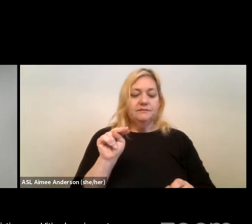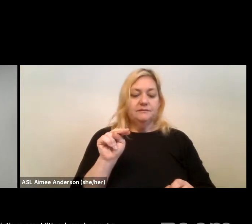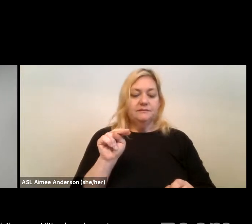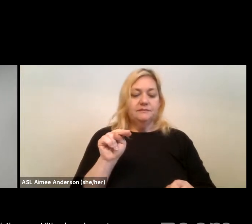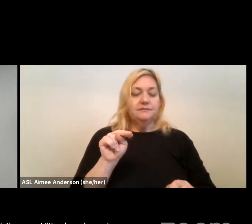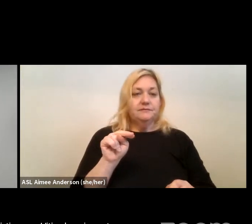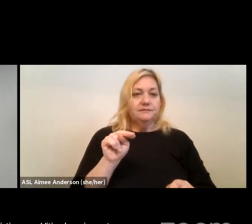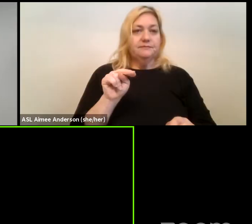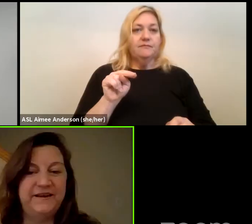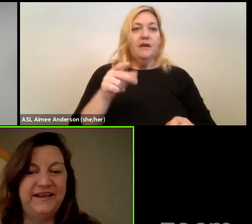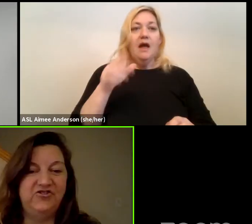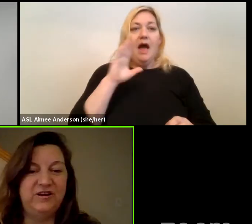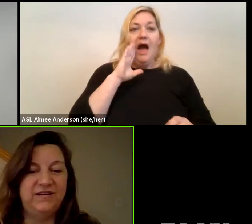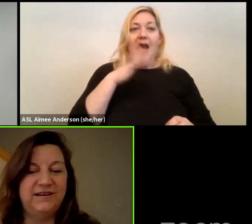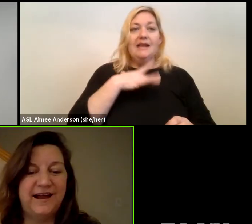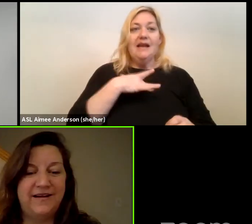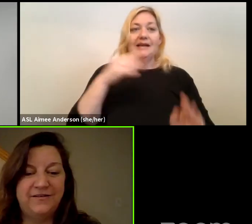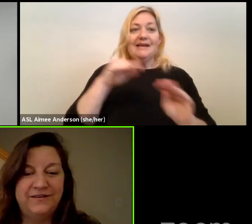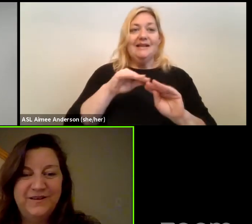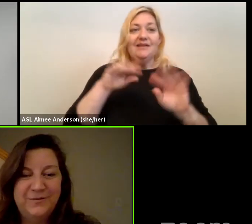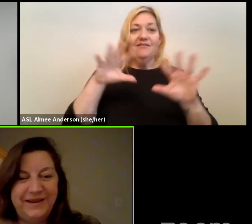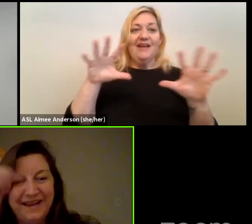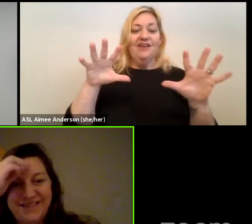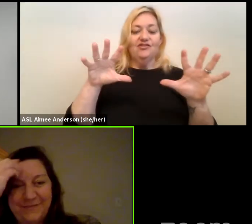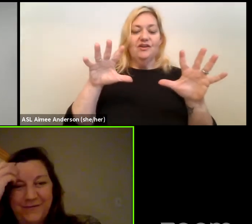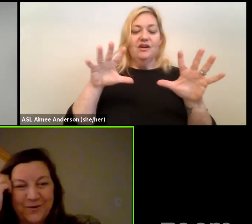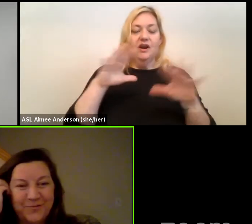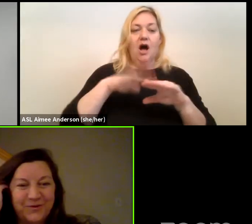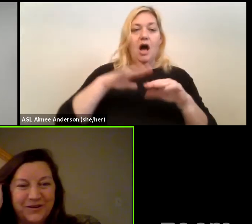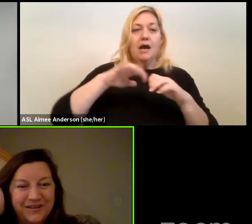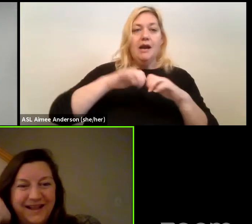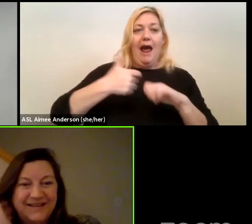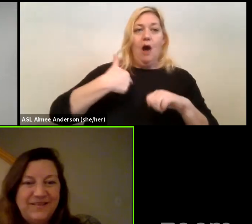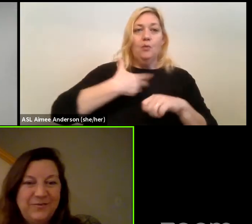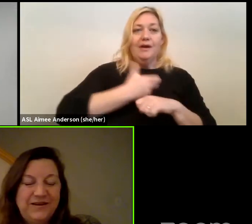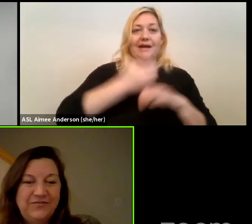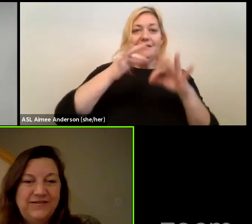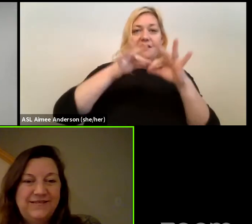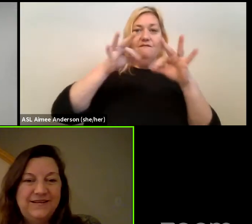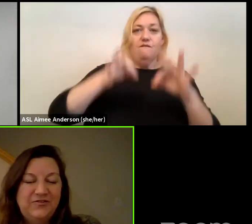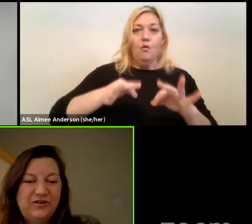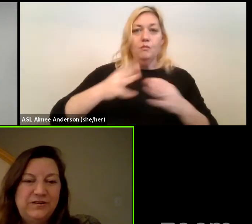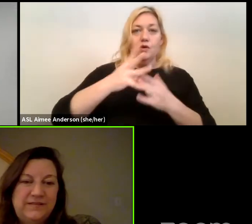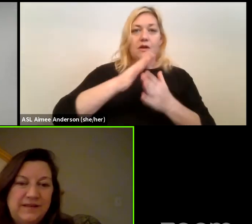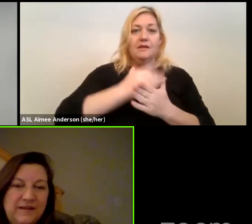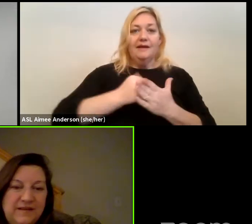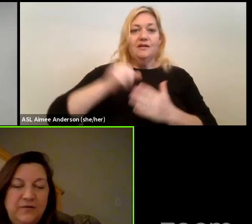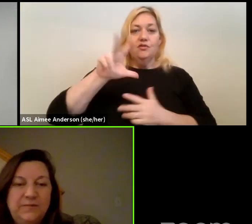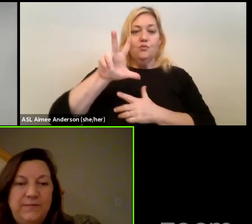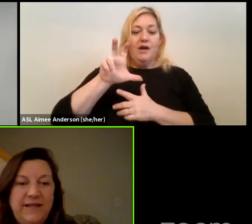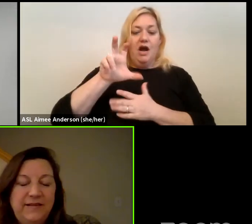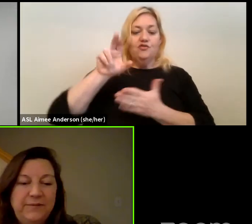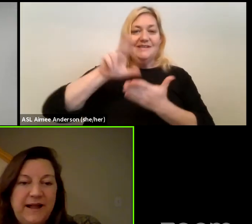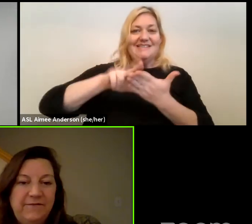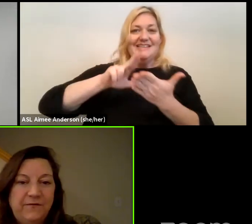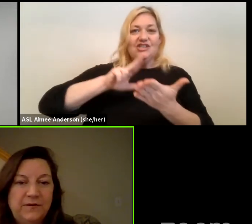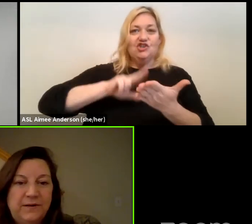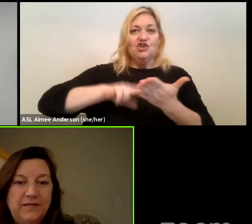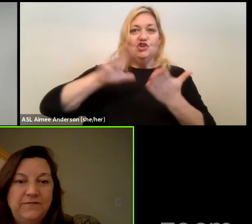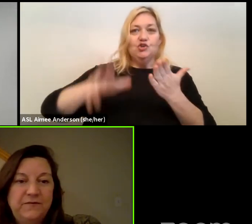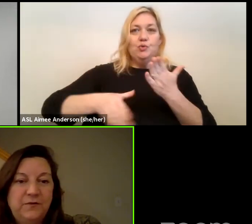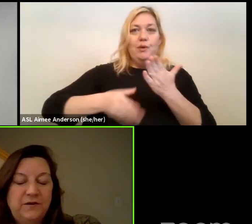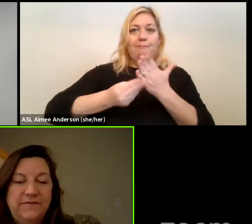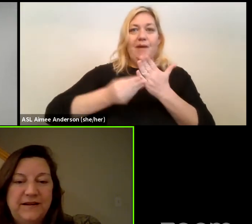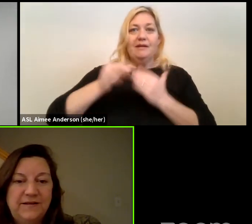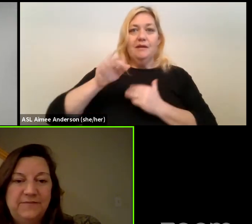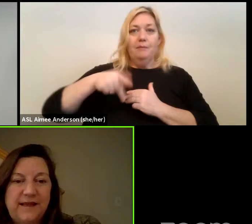Hi, I would like to get clarification on how we get the form or collect the 300 signatures to amend the platform